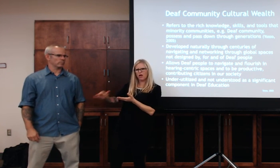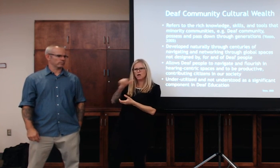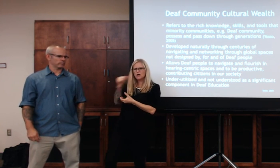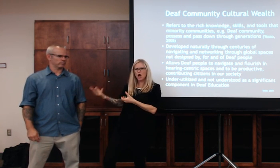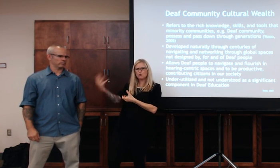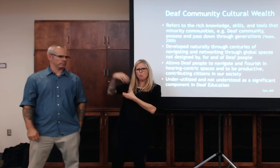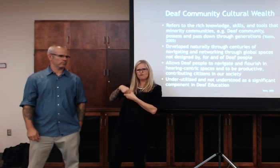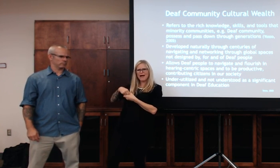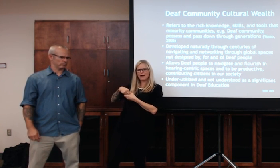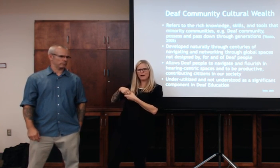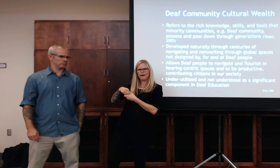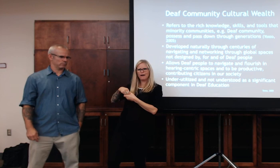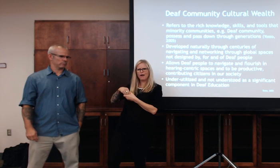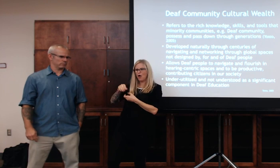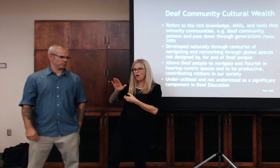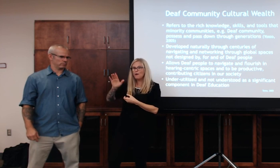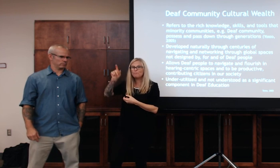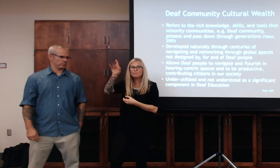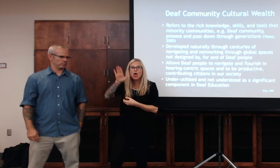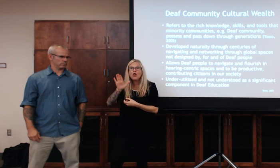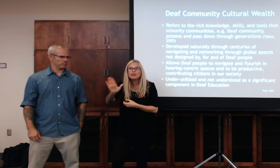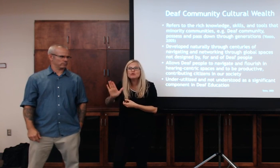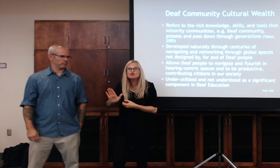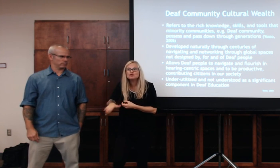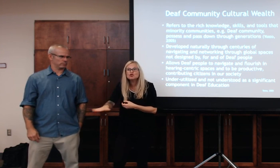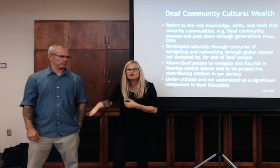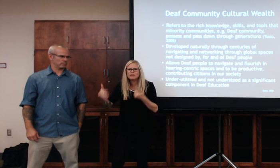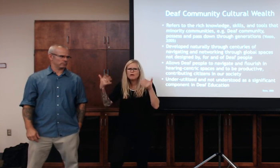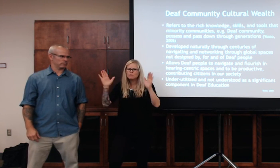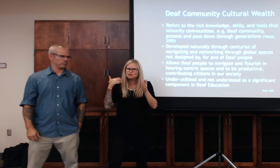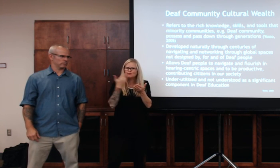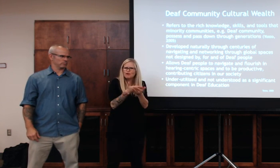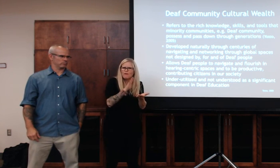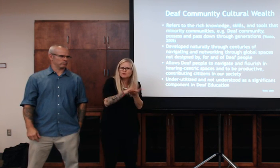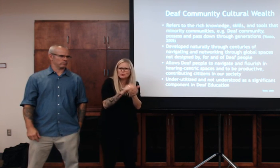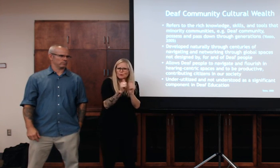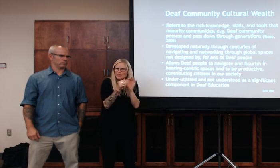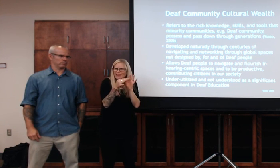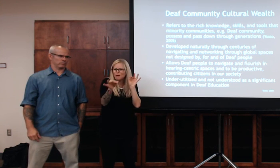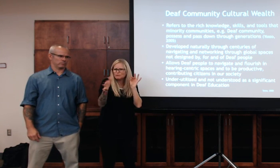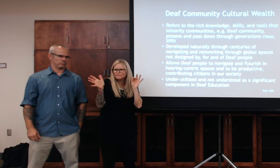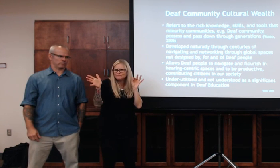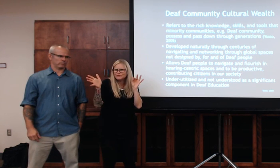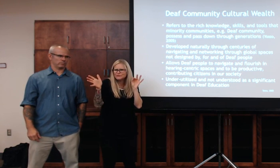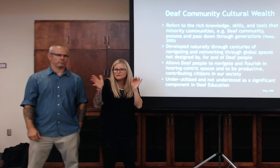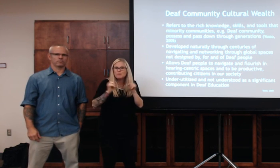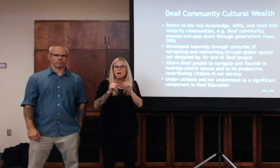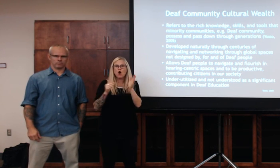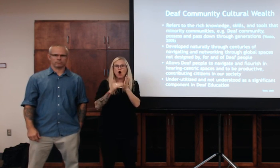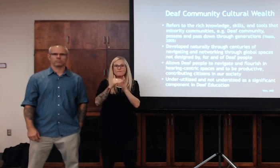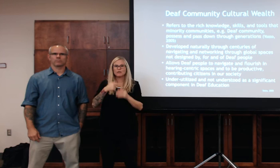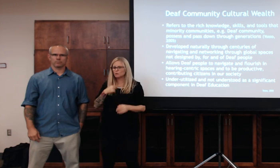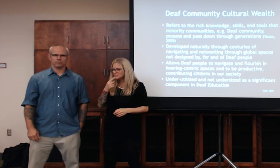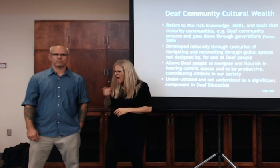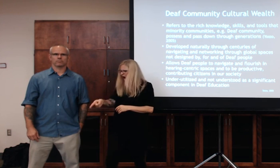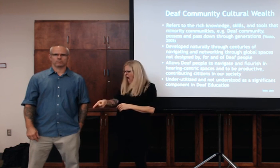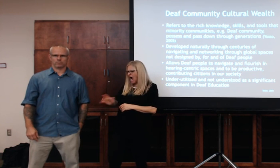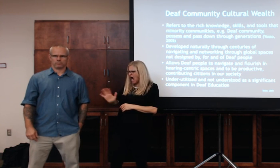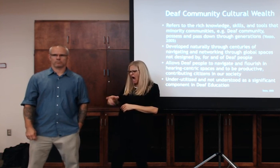rejected. They are not integrated. Their child arrives to school with language, but often we say, oh, no,